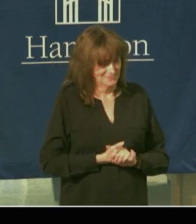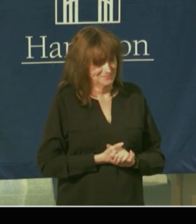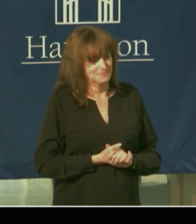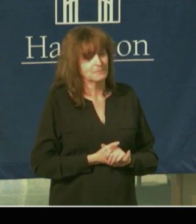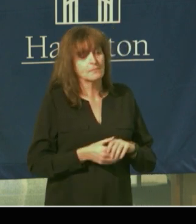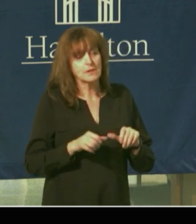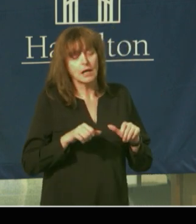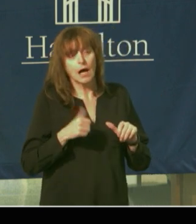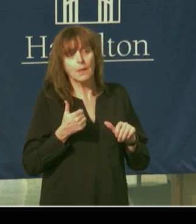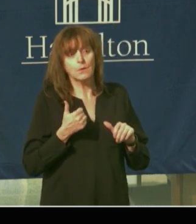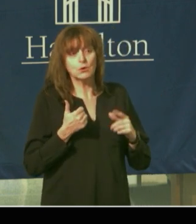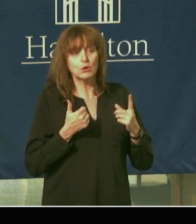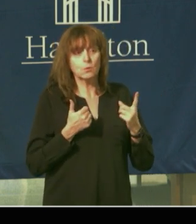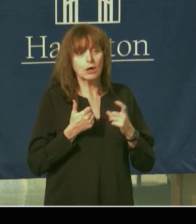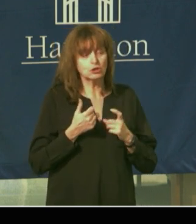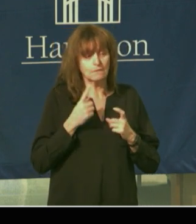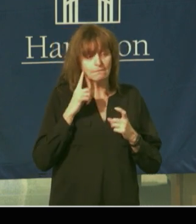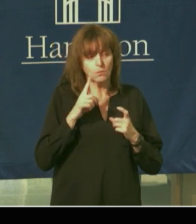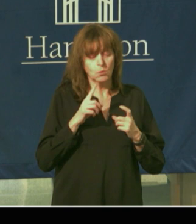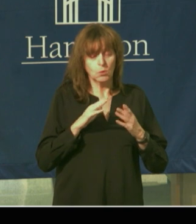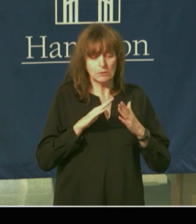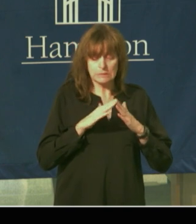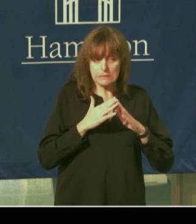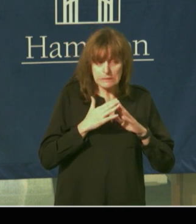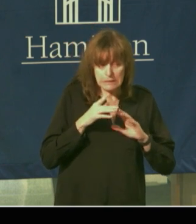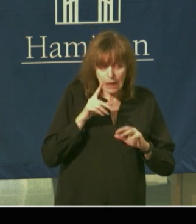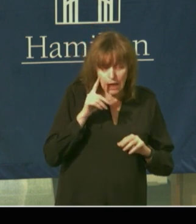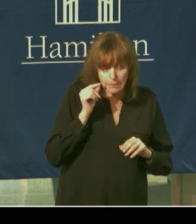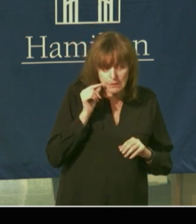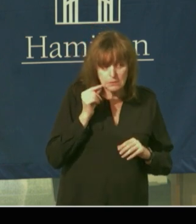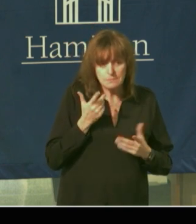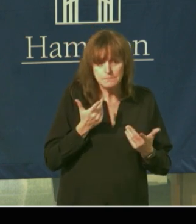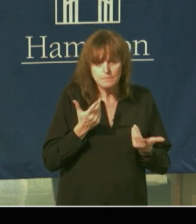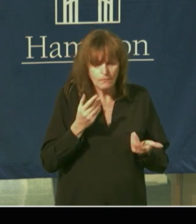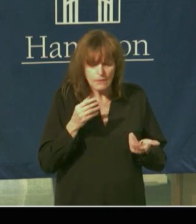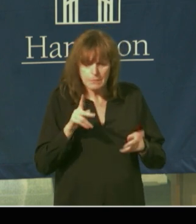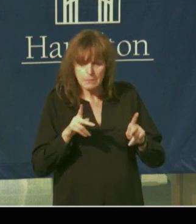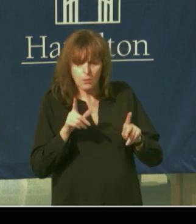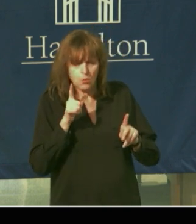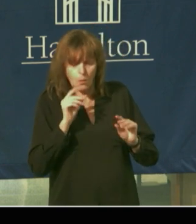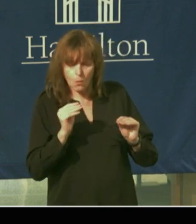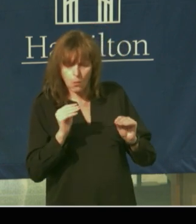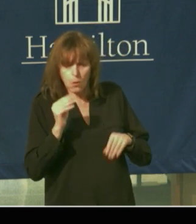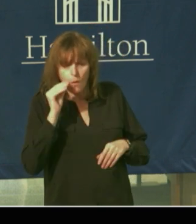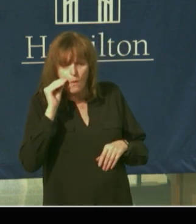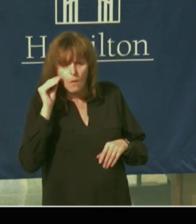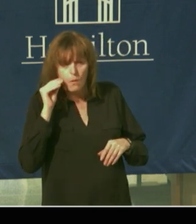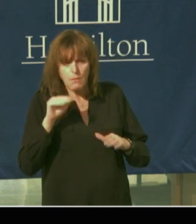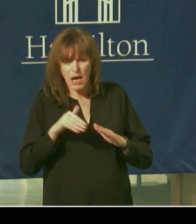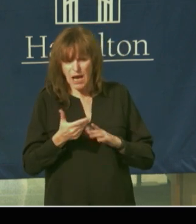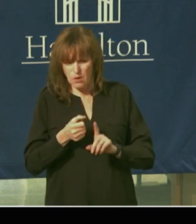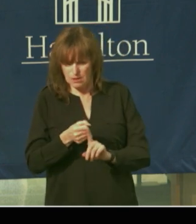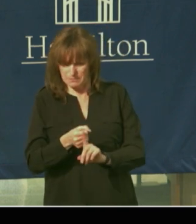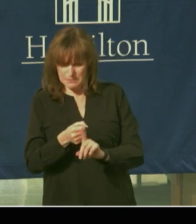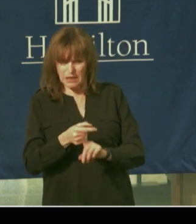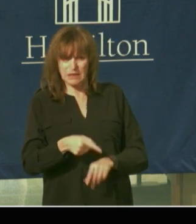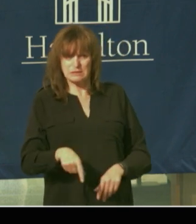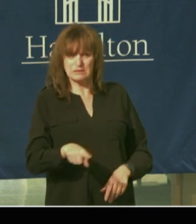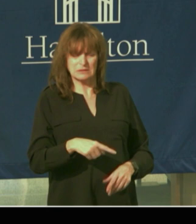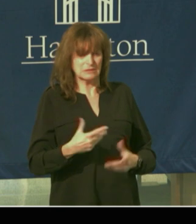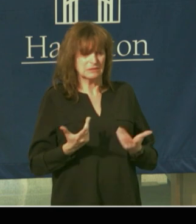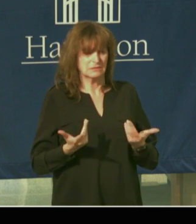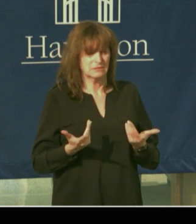homeless population during this crisis? So we're doing several things and really working in conjunction with the service providers who